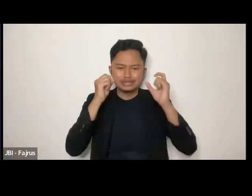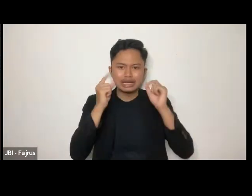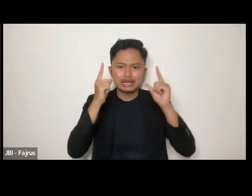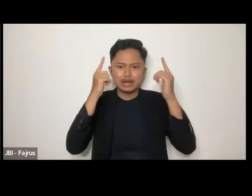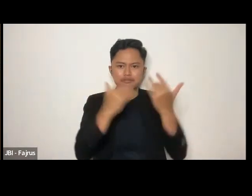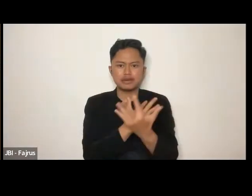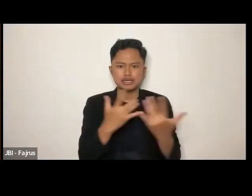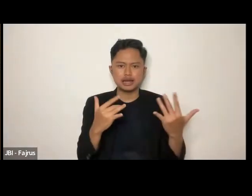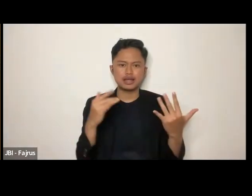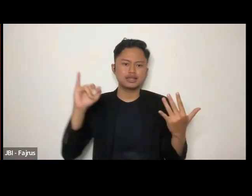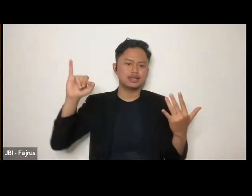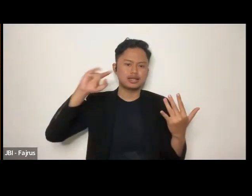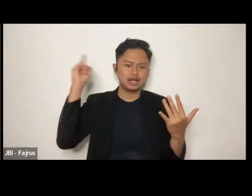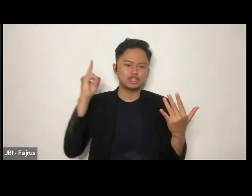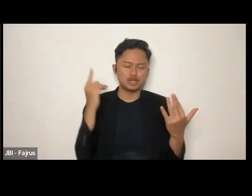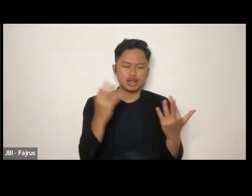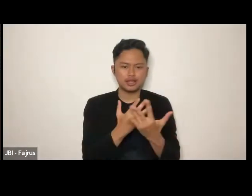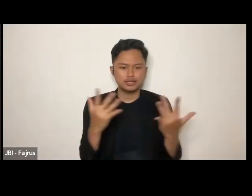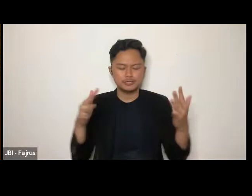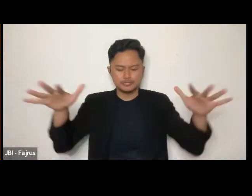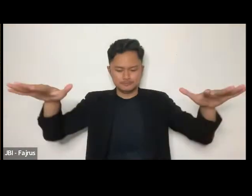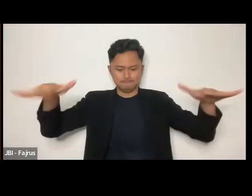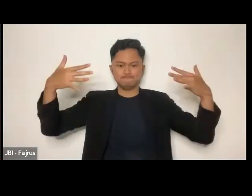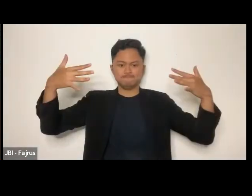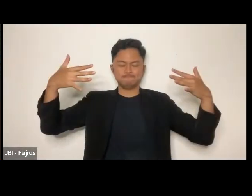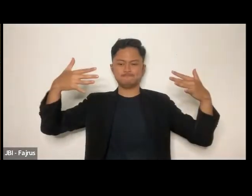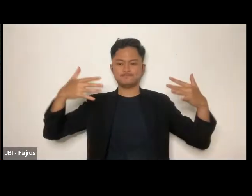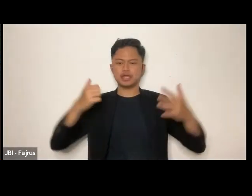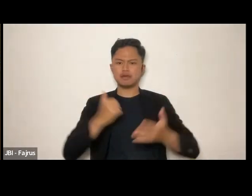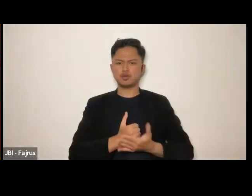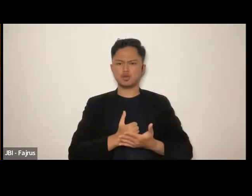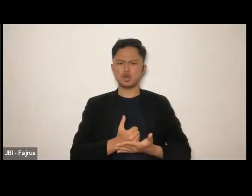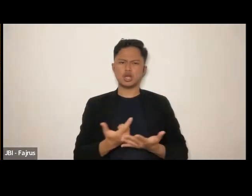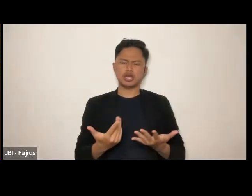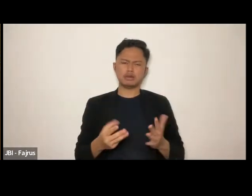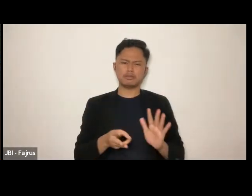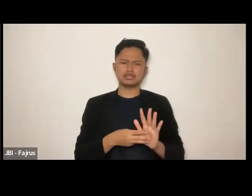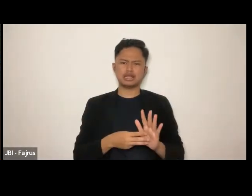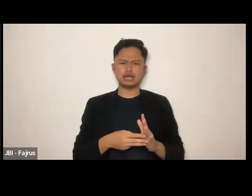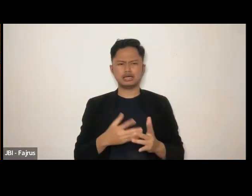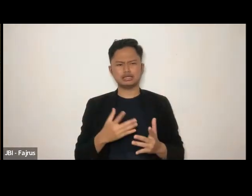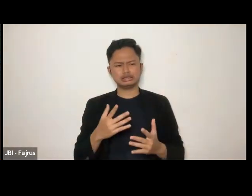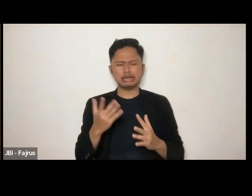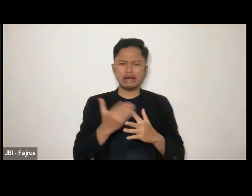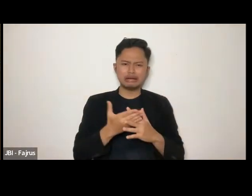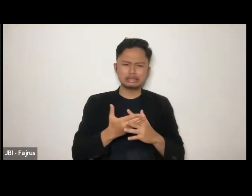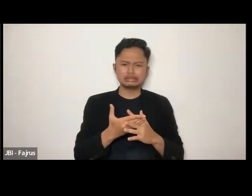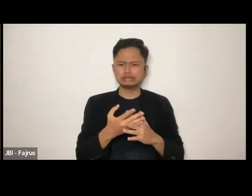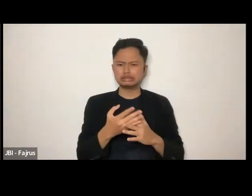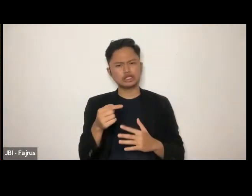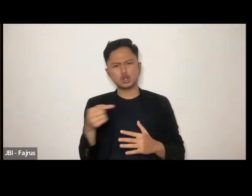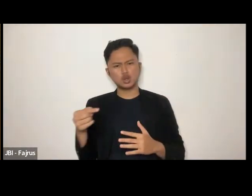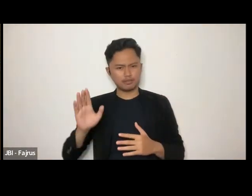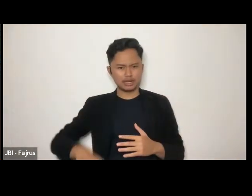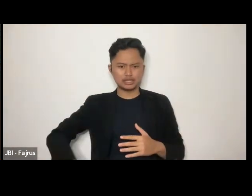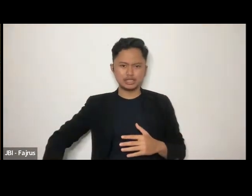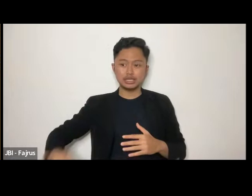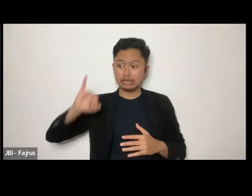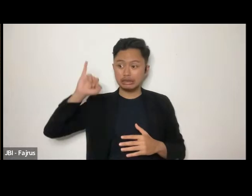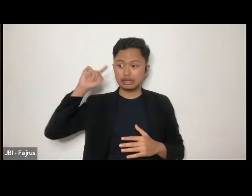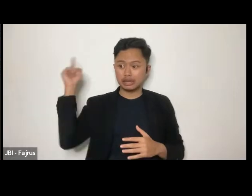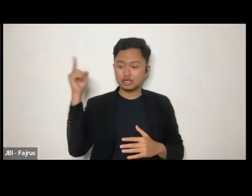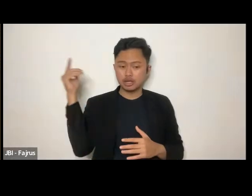what's going on in West Papua is fairly low, given the lack of access by international media into the region,